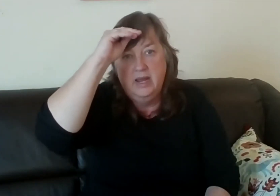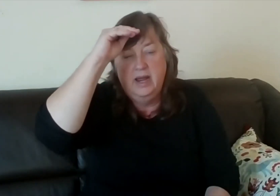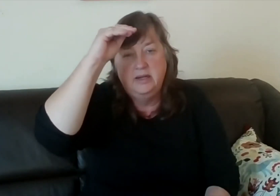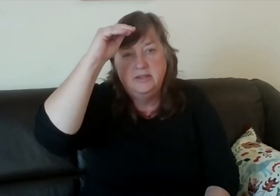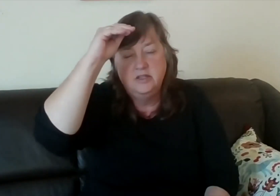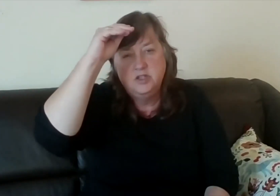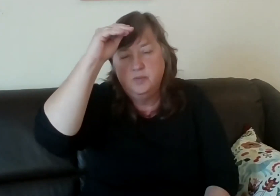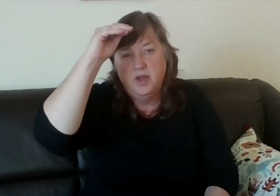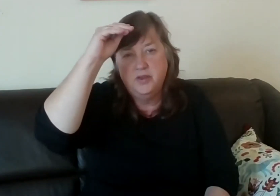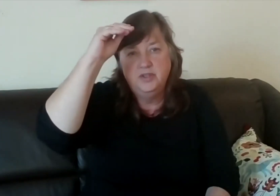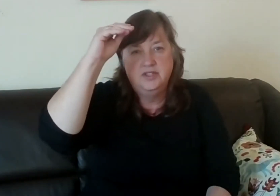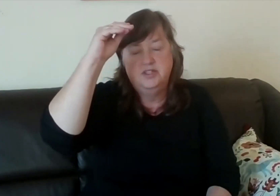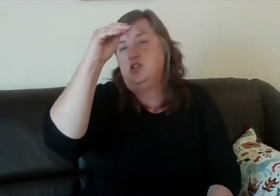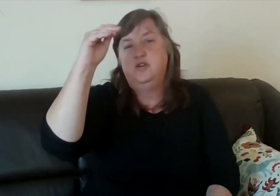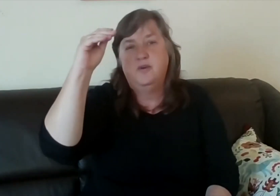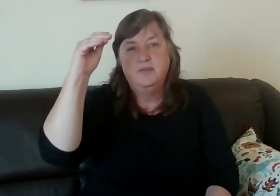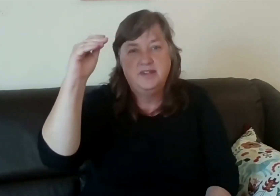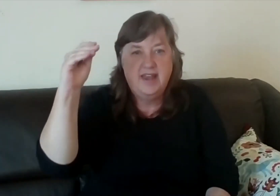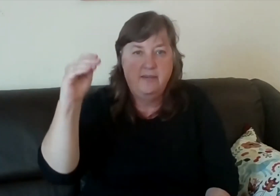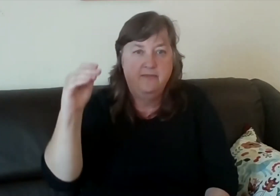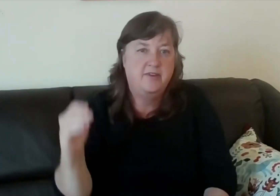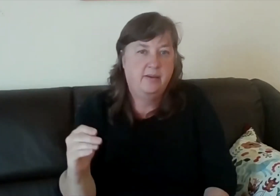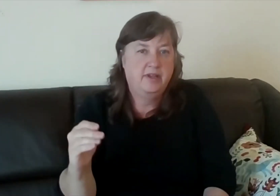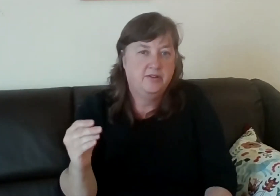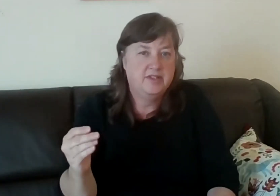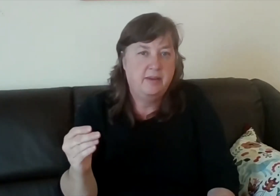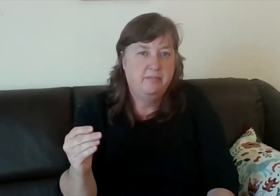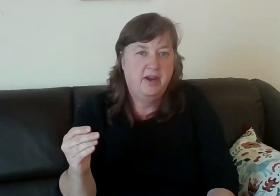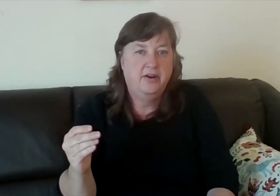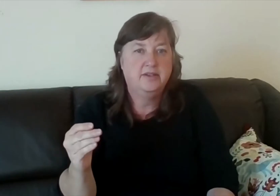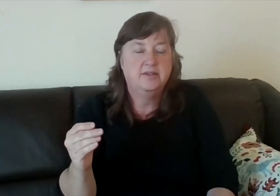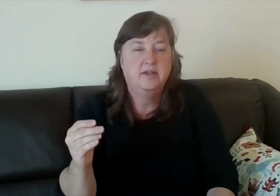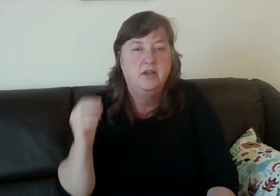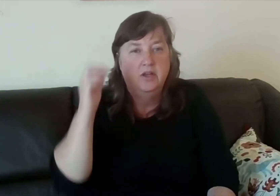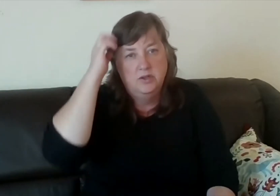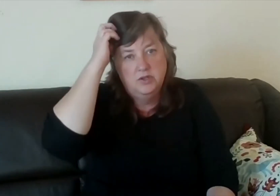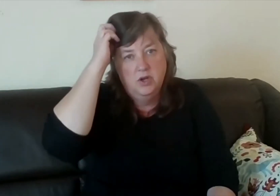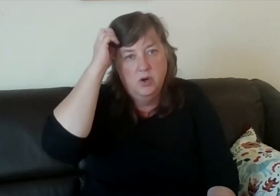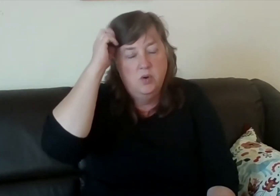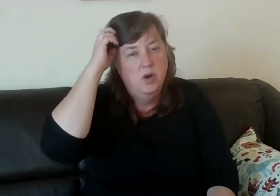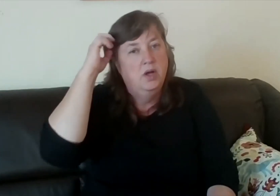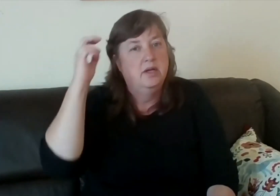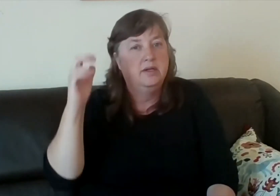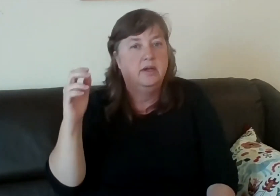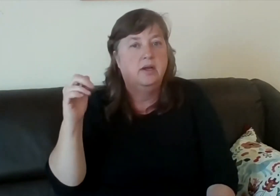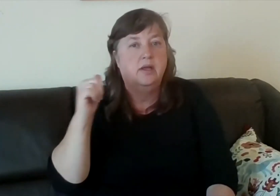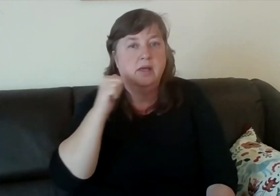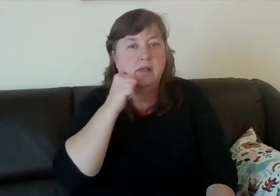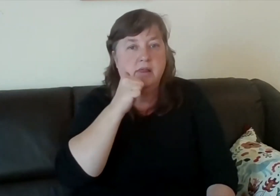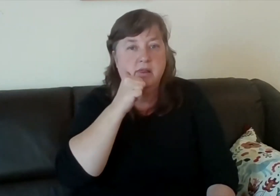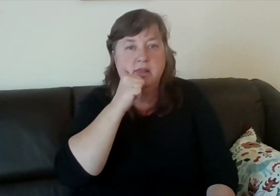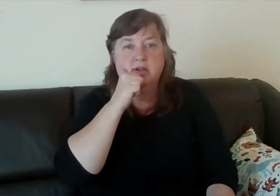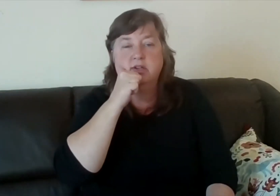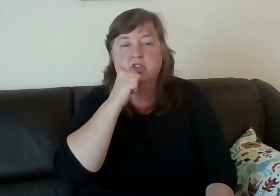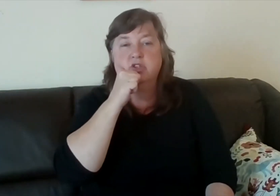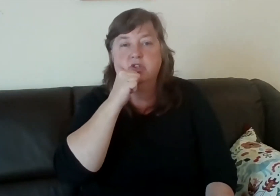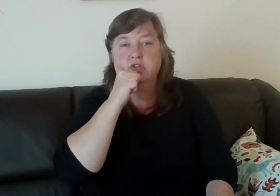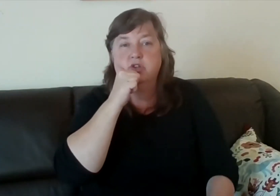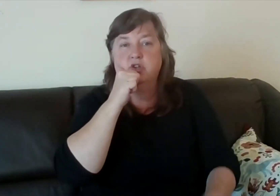And since you're brother and sister, you're from the same family or same parents. So there's